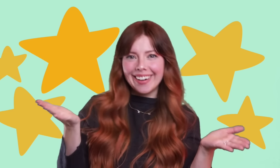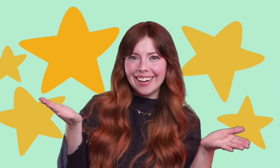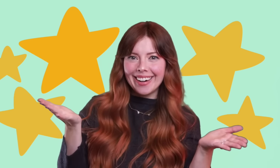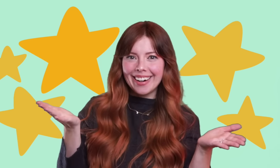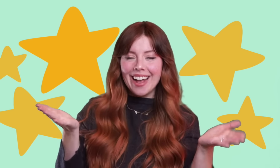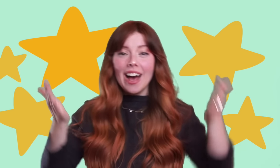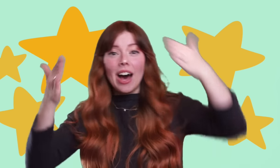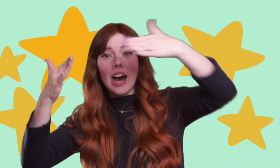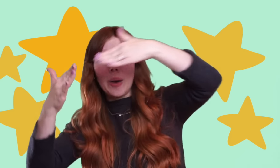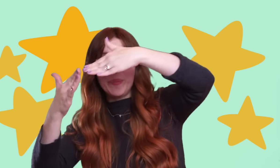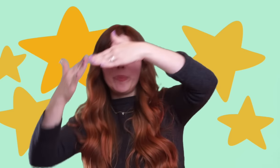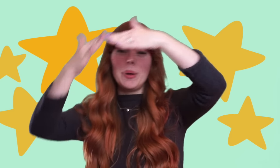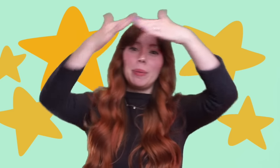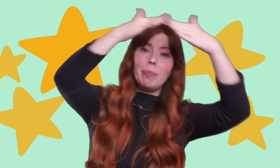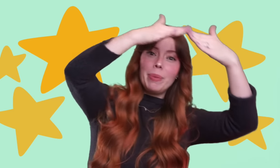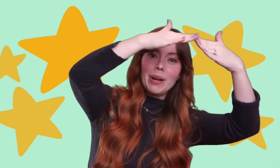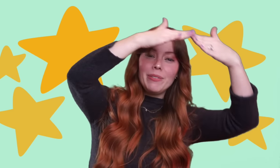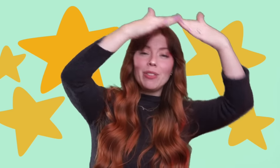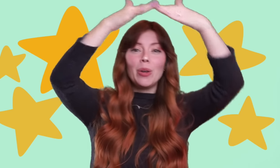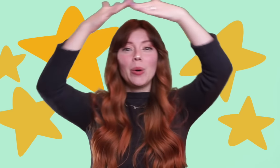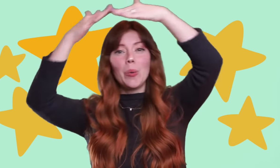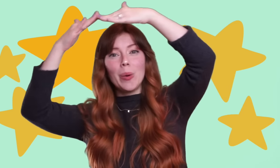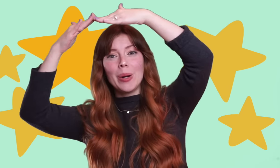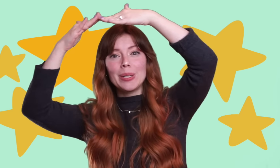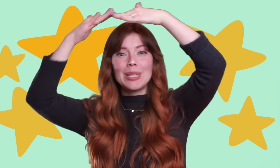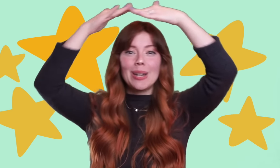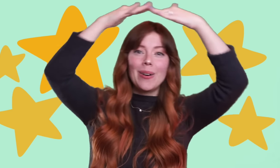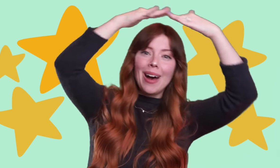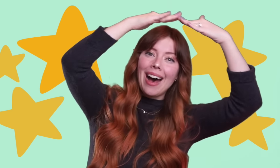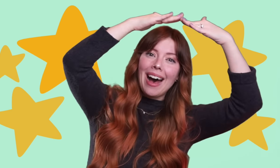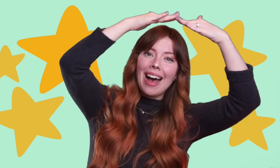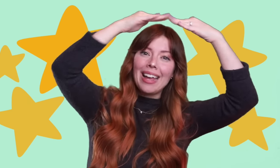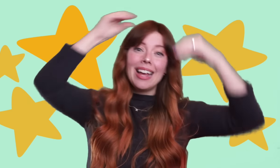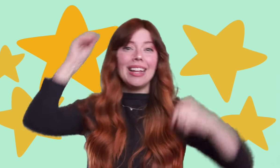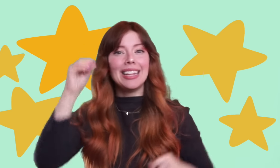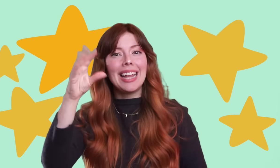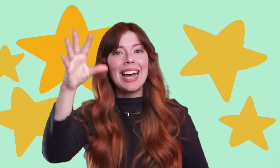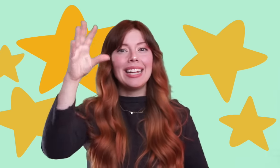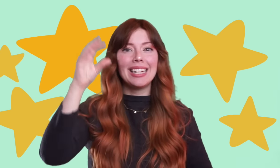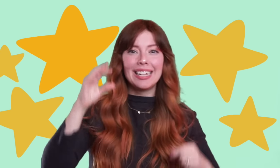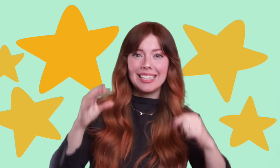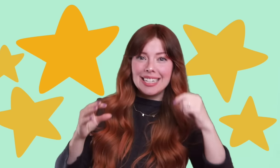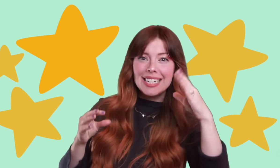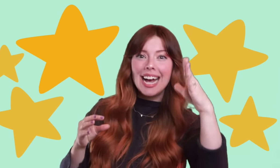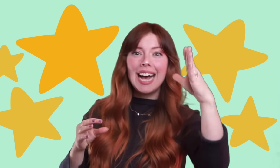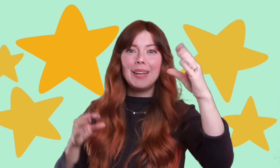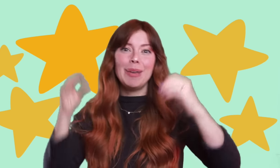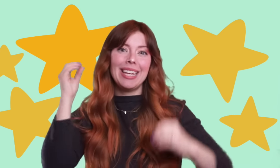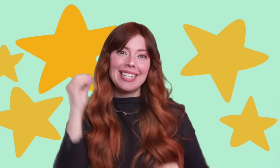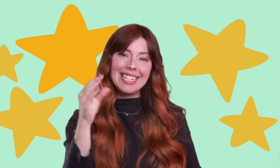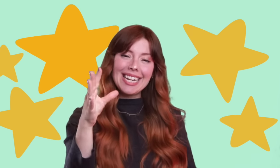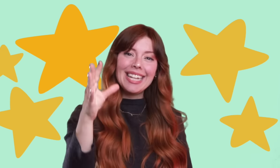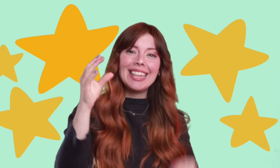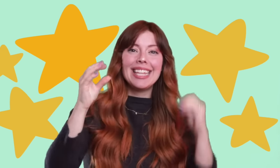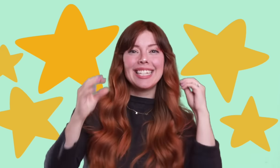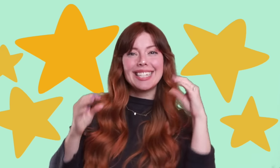are. Up above the world so high, like a diamond in the